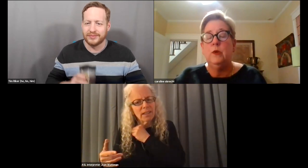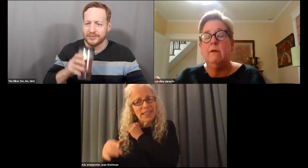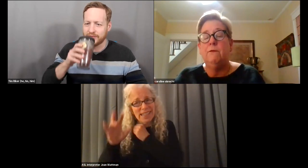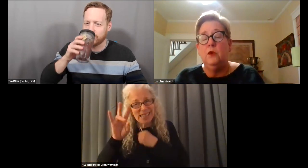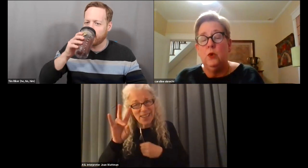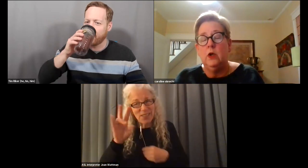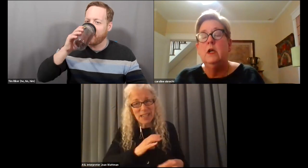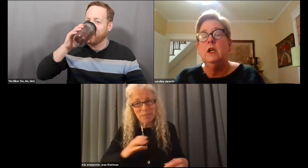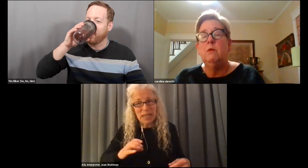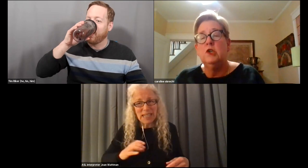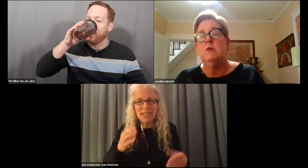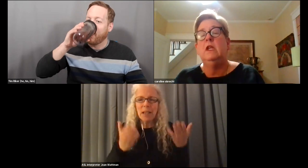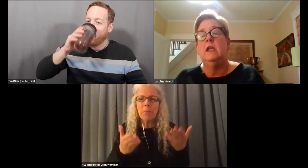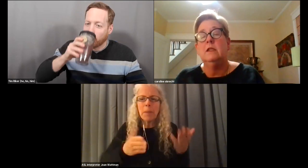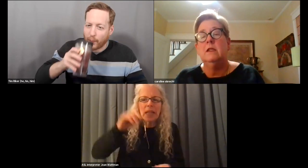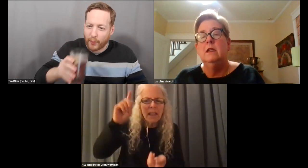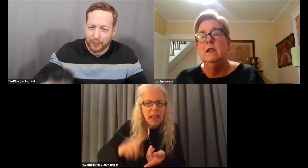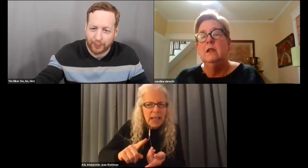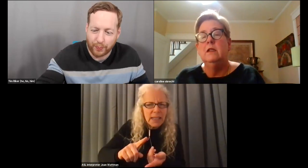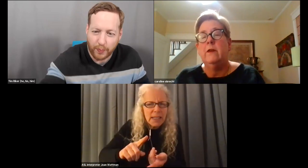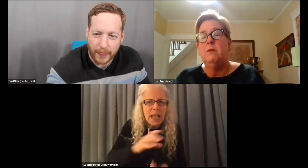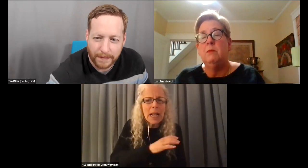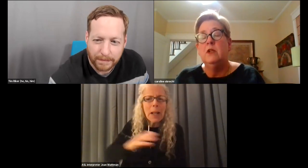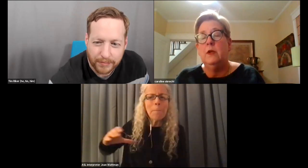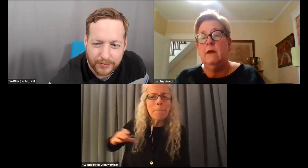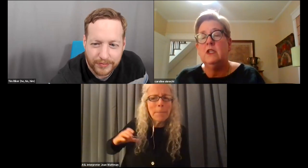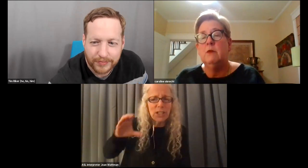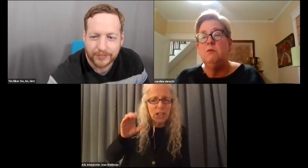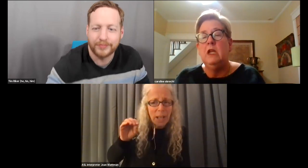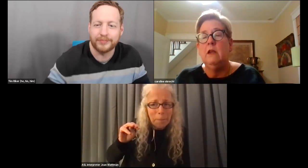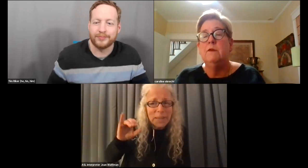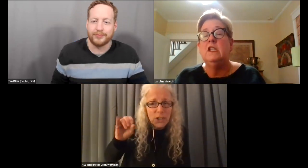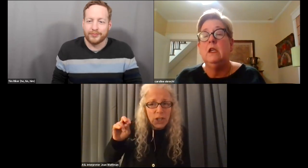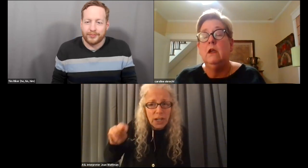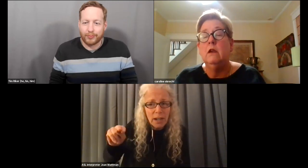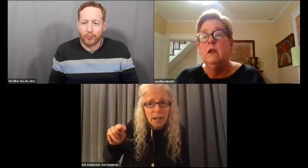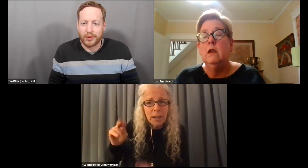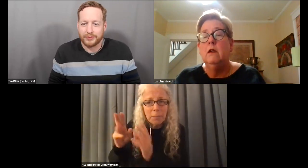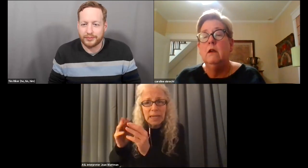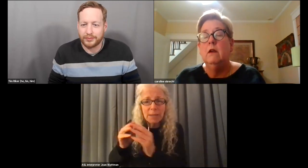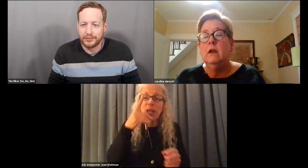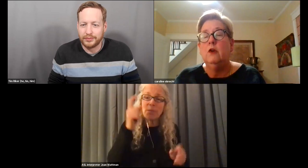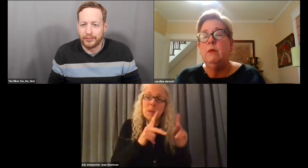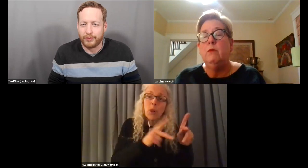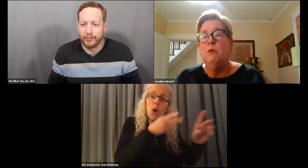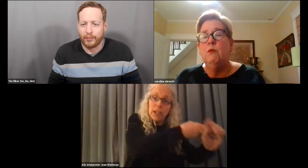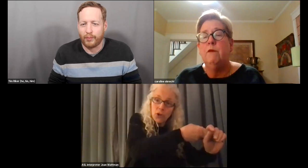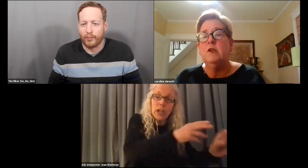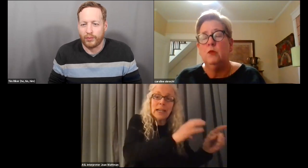we have fewer commission meetings so that people don't have so much meeting fatigue? Could we be more efficient?